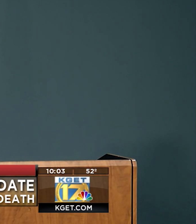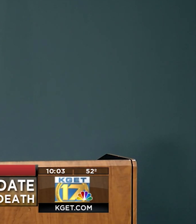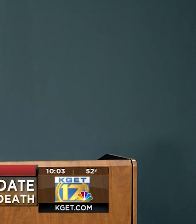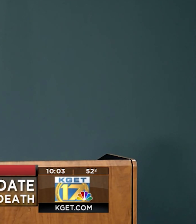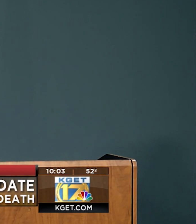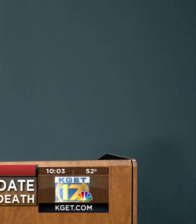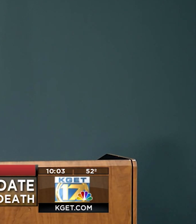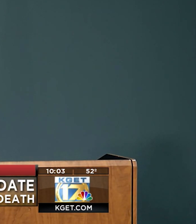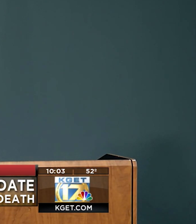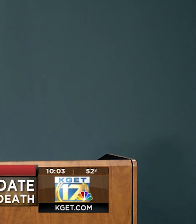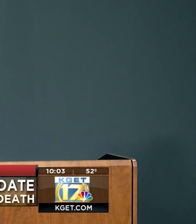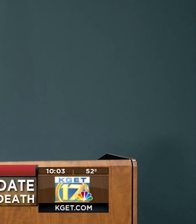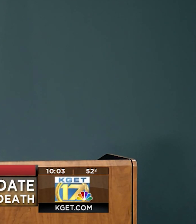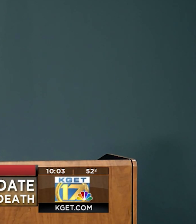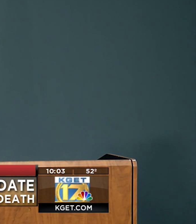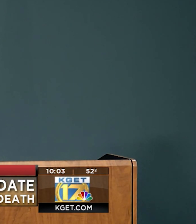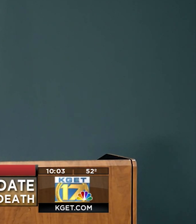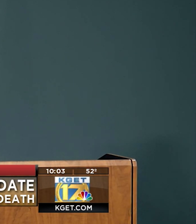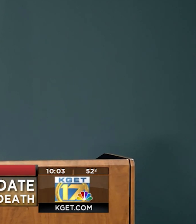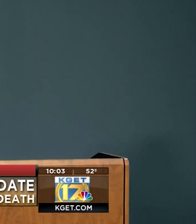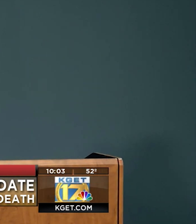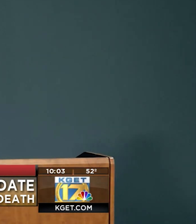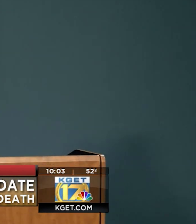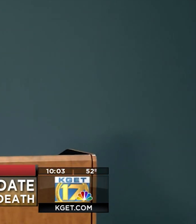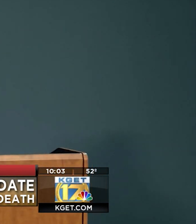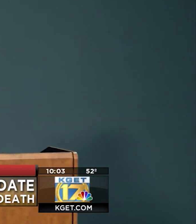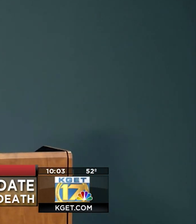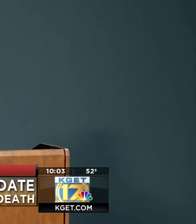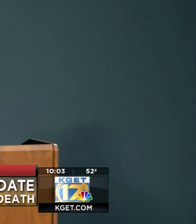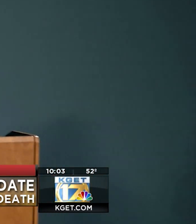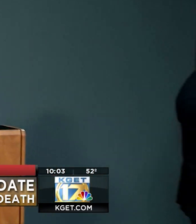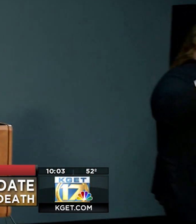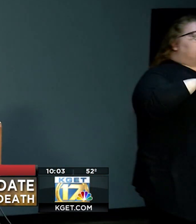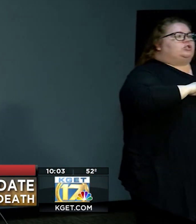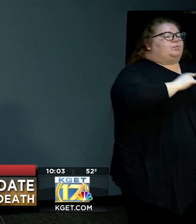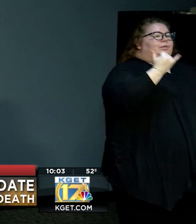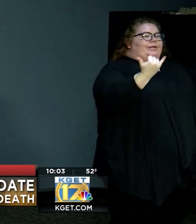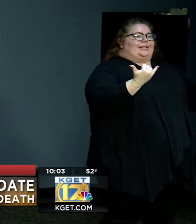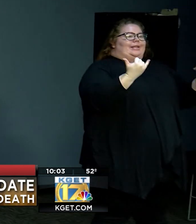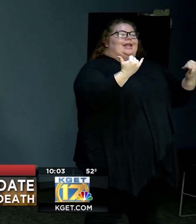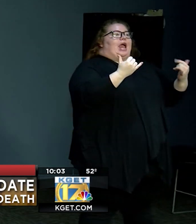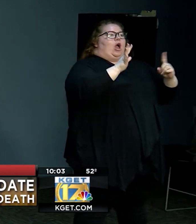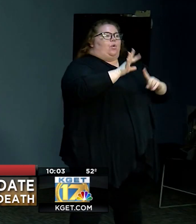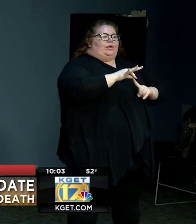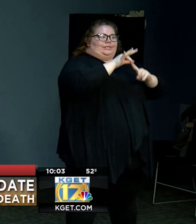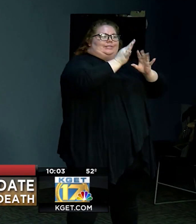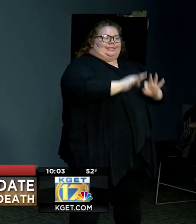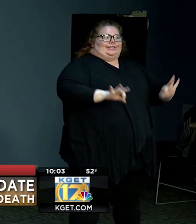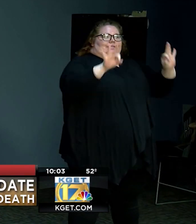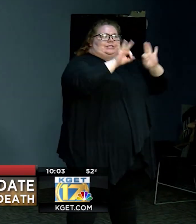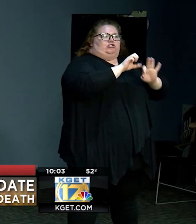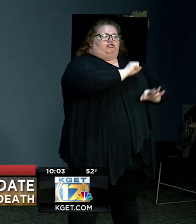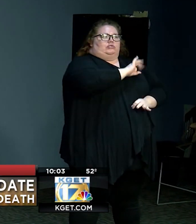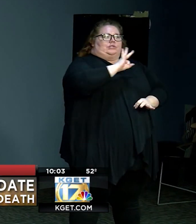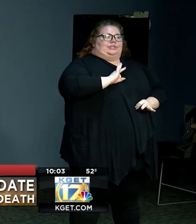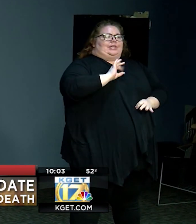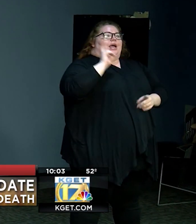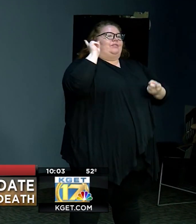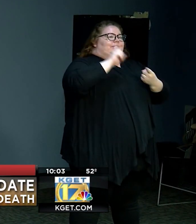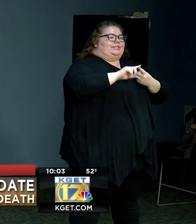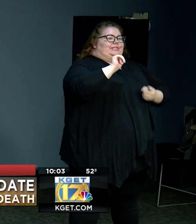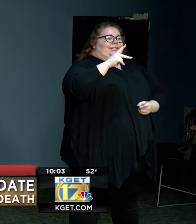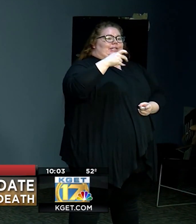of emergency, which moved the county to an essential staff-only model until April 14th. Some